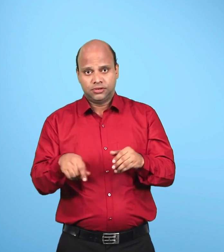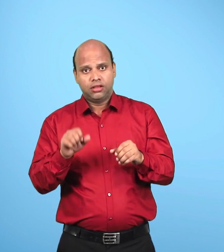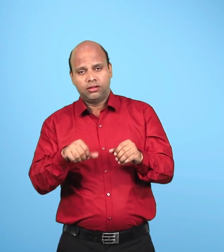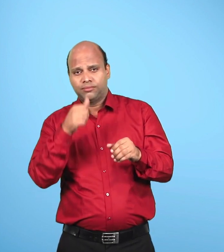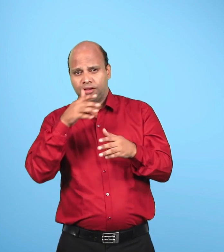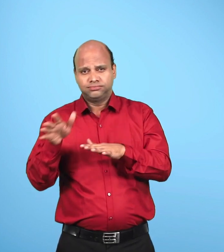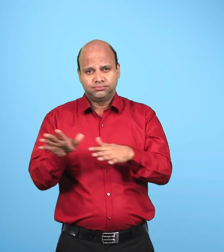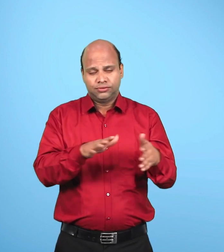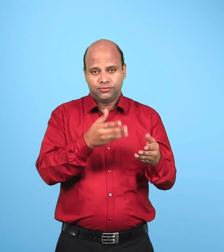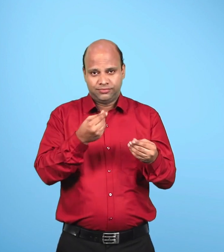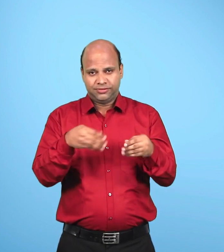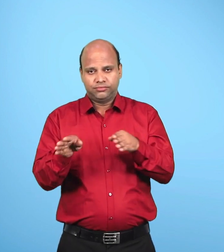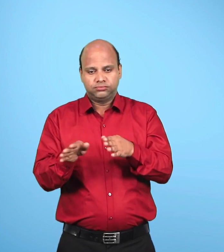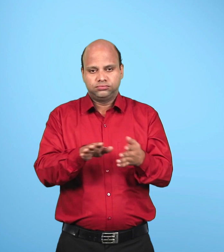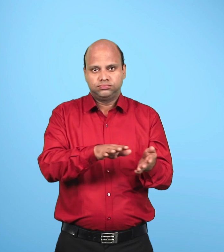These can bend in the flowing water.